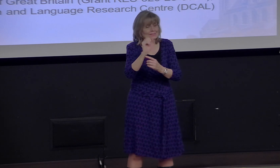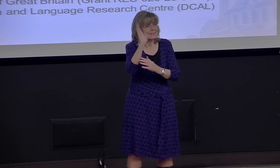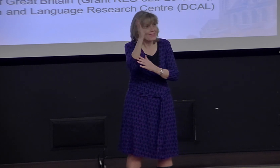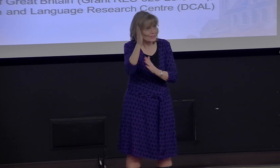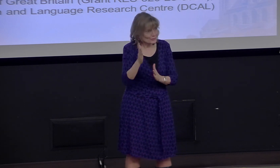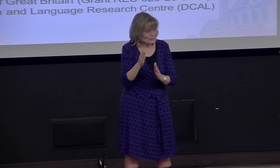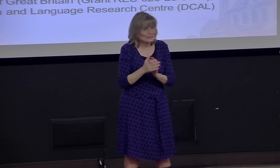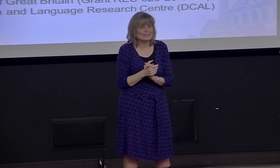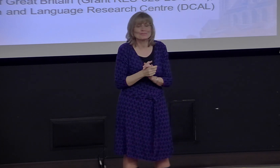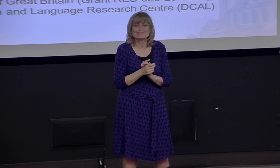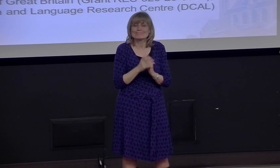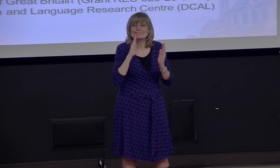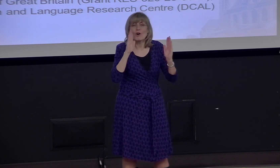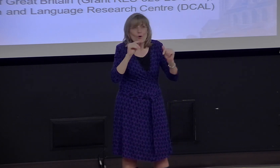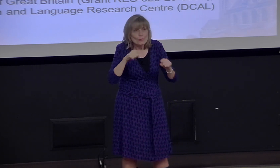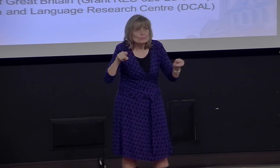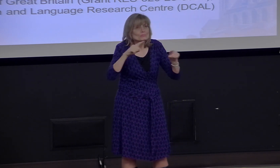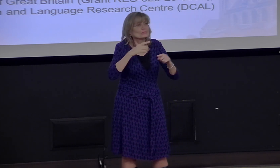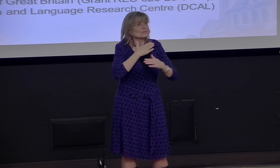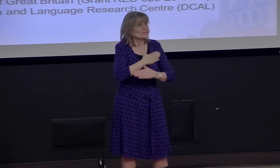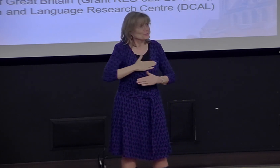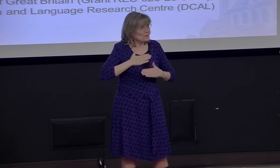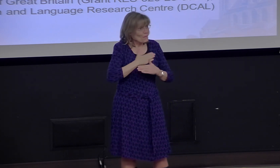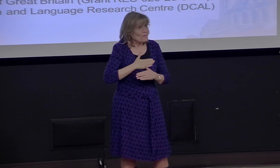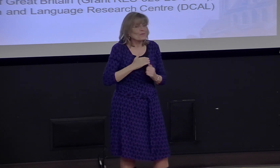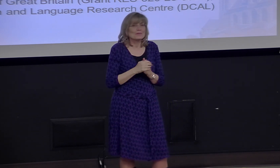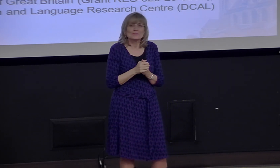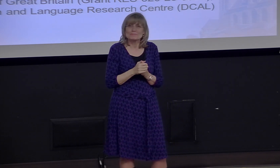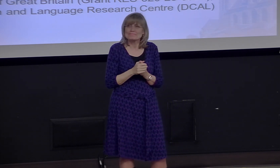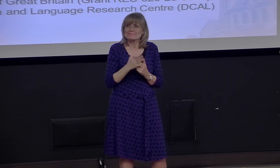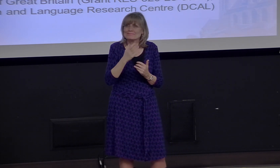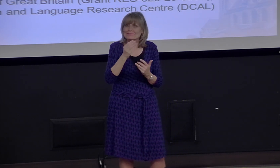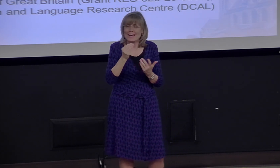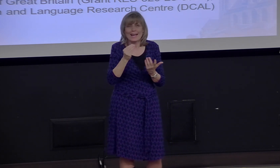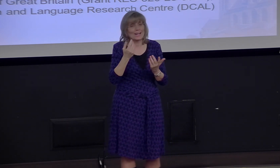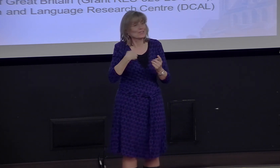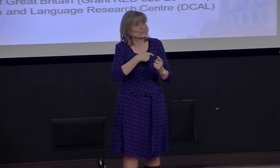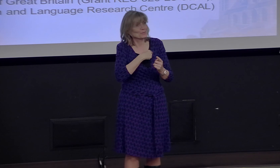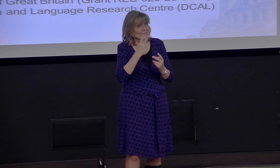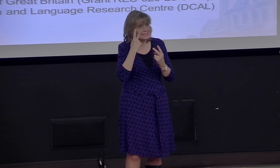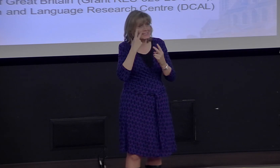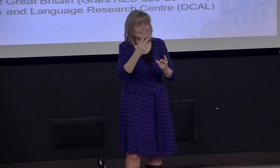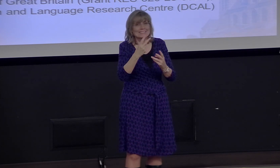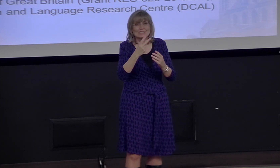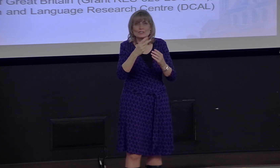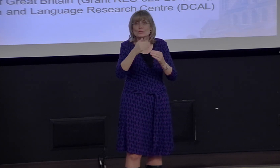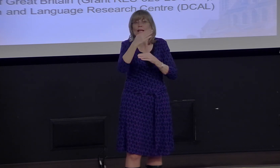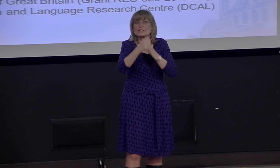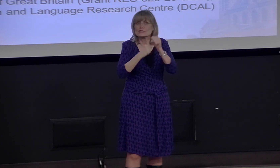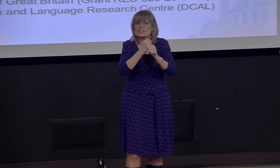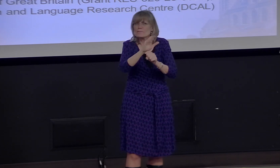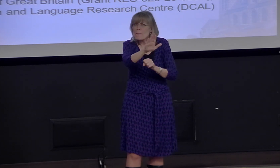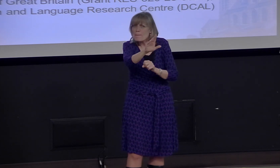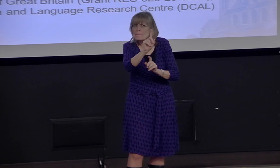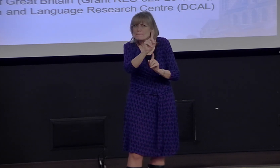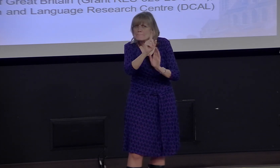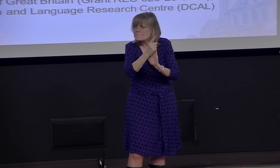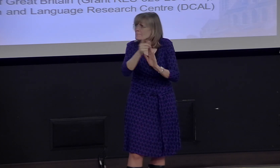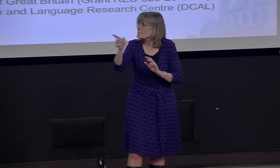presentation on our Department of Interpretation lecture series. I hope you've enjoyed this presentation, and we'll see you next year.